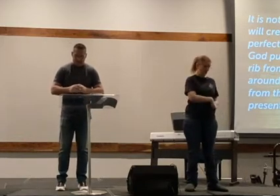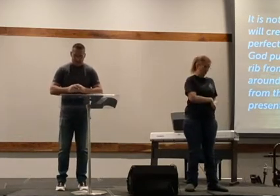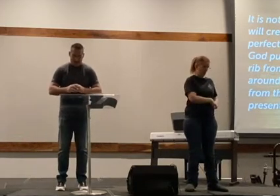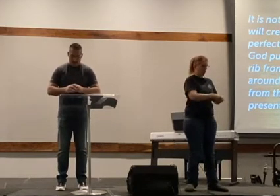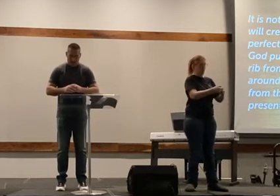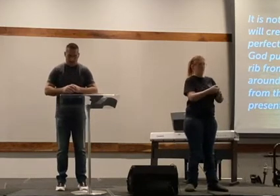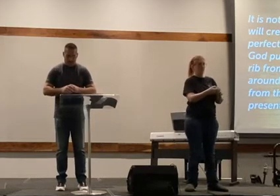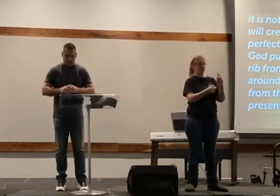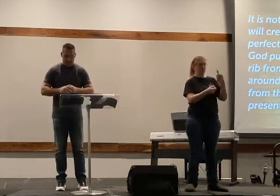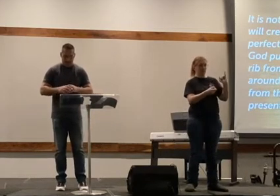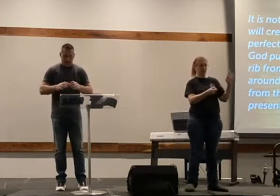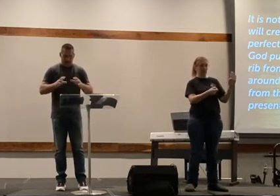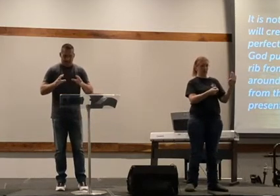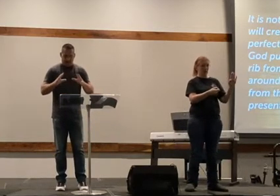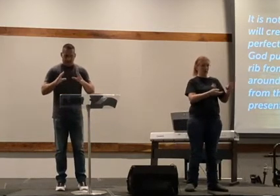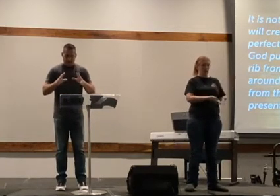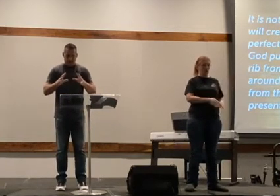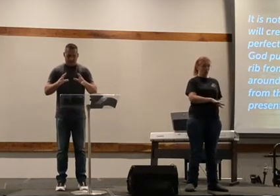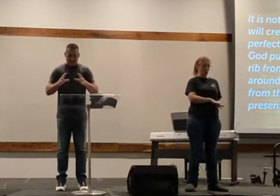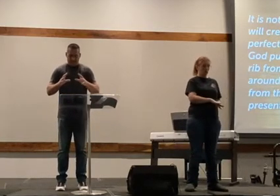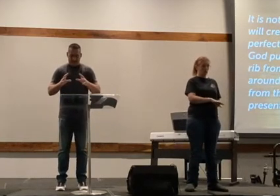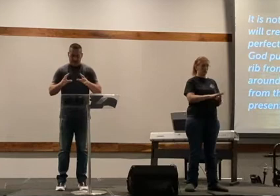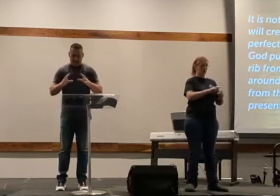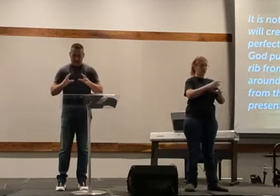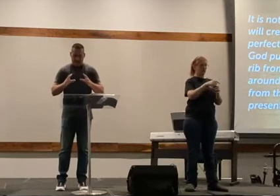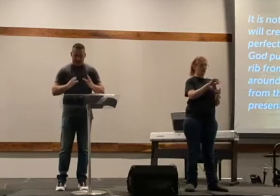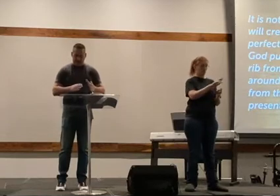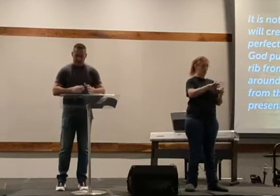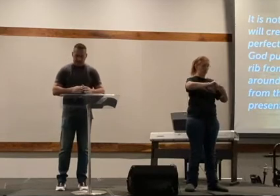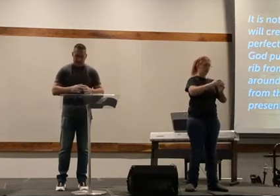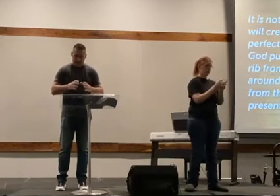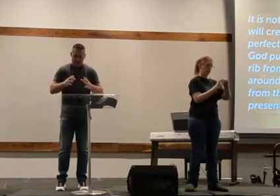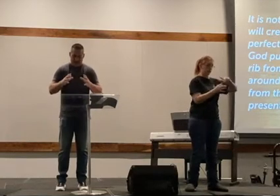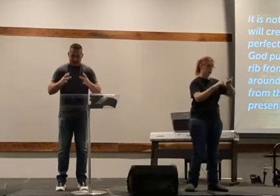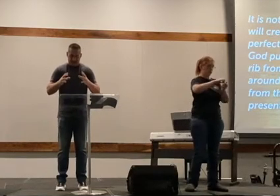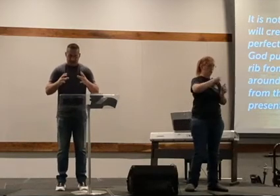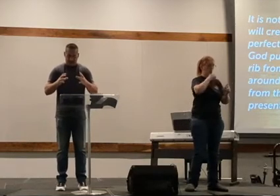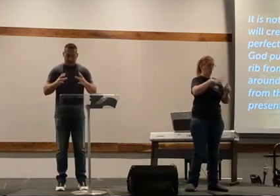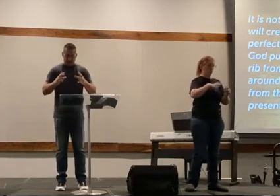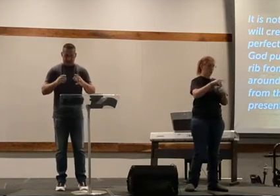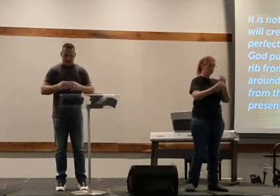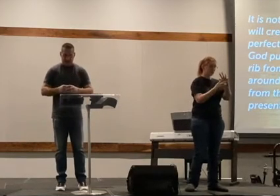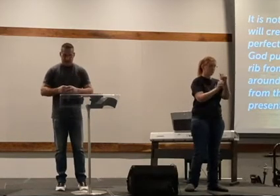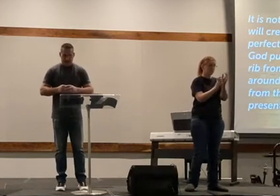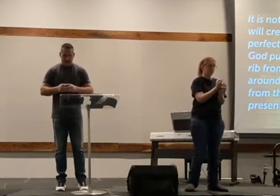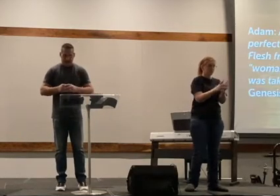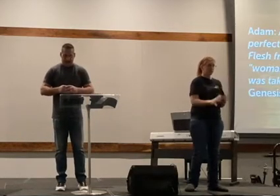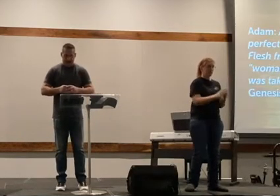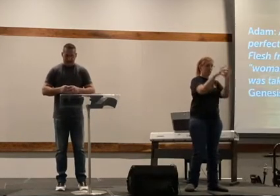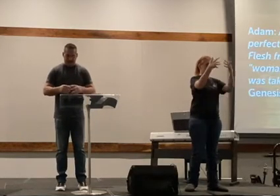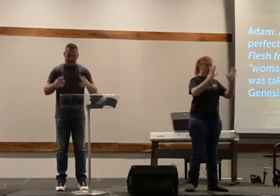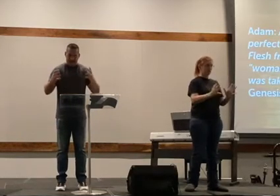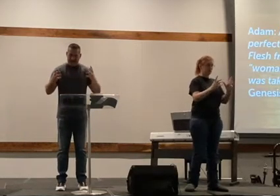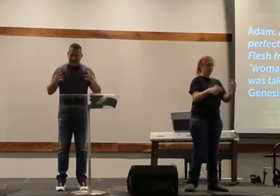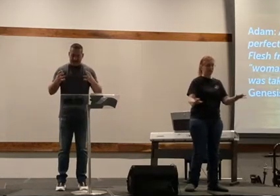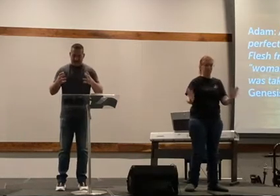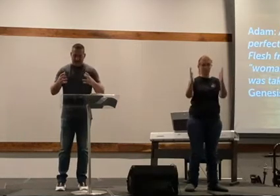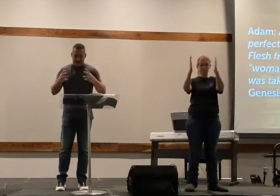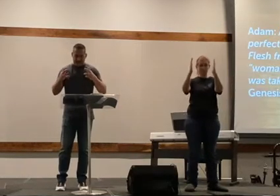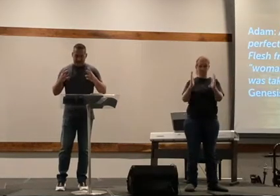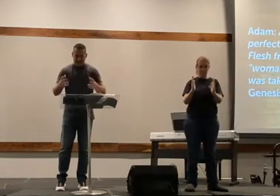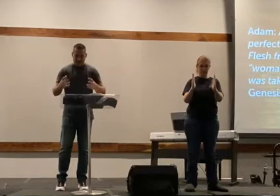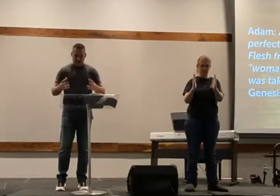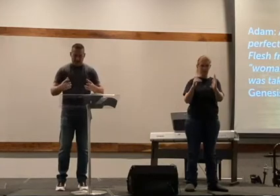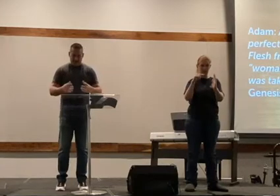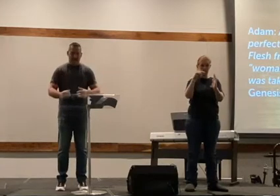flesh around the opening. He formed a woman from the rib taken out of the man and presented her to him. Adam said, "At last,